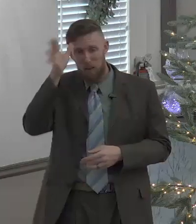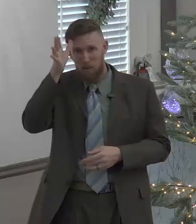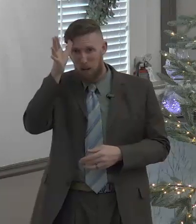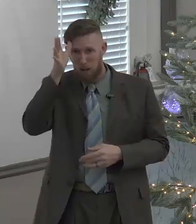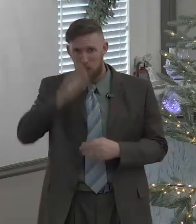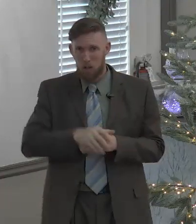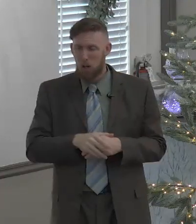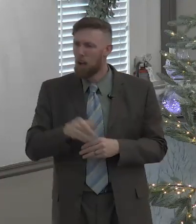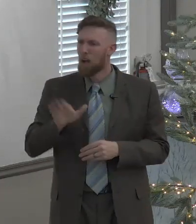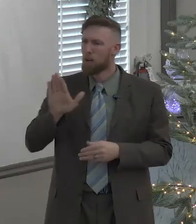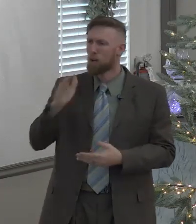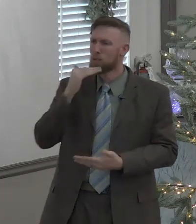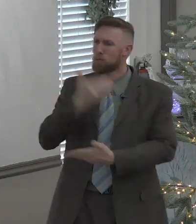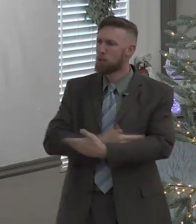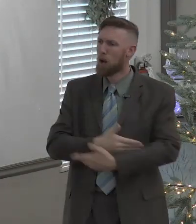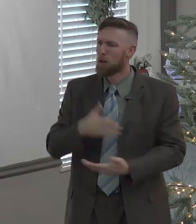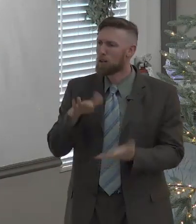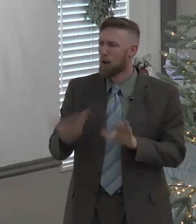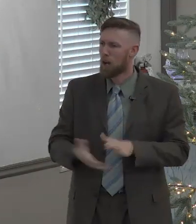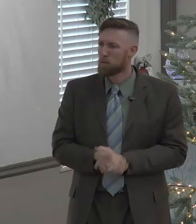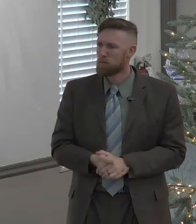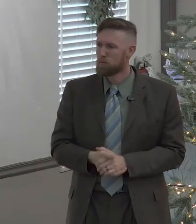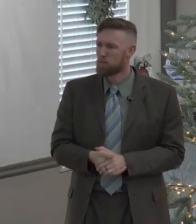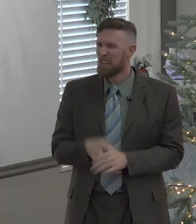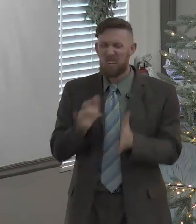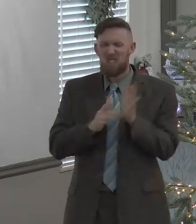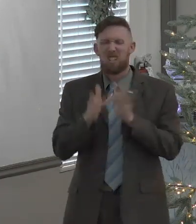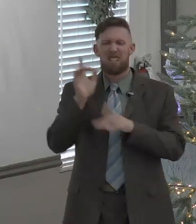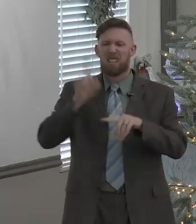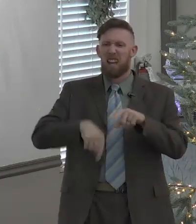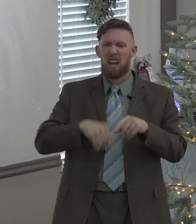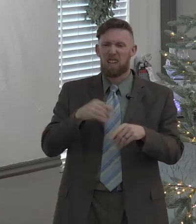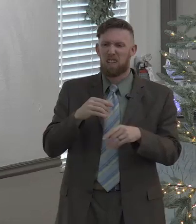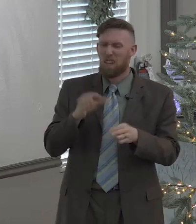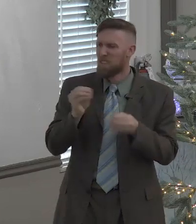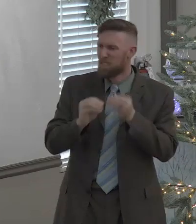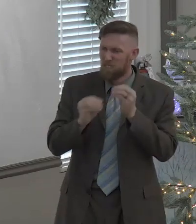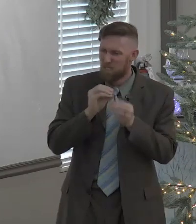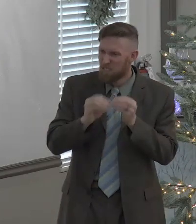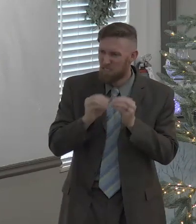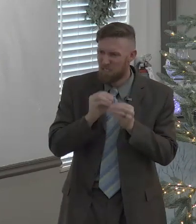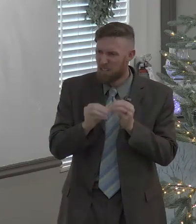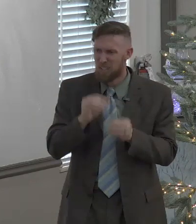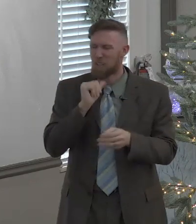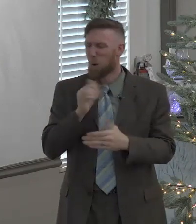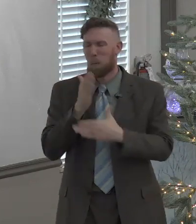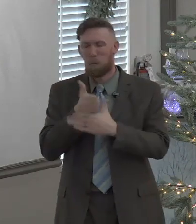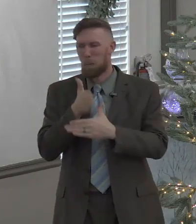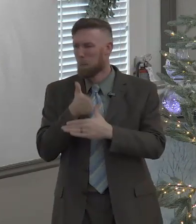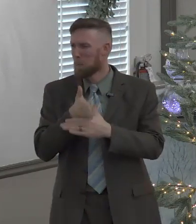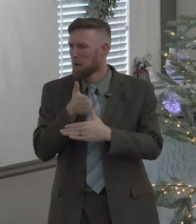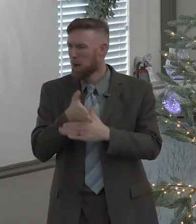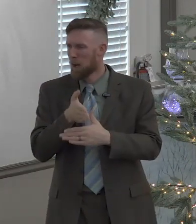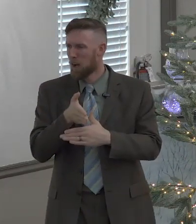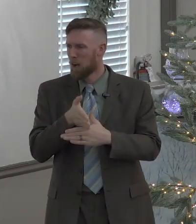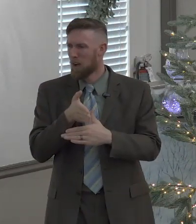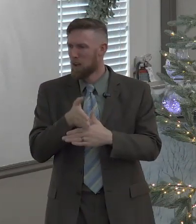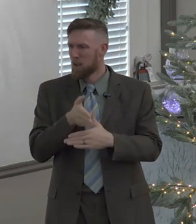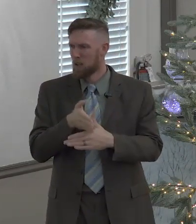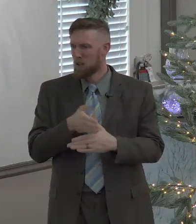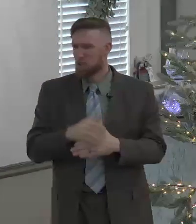And what these guys are saying, they don't have the faith of Jairus. They're saying, listen, hey, your daughter died, and even Jesus can't fix